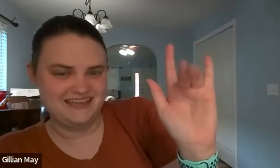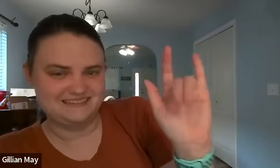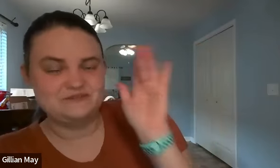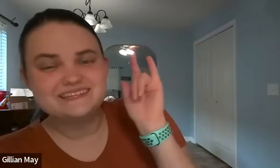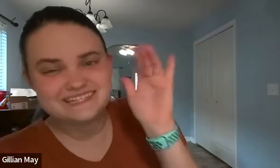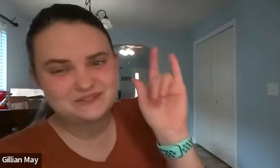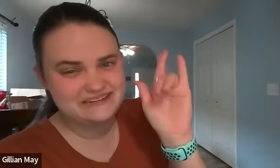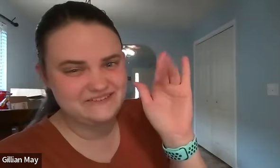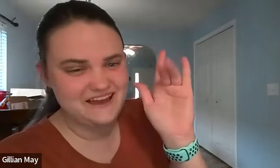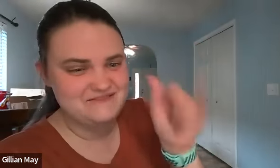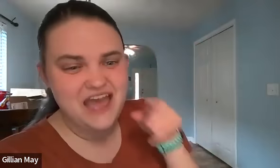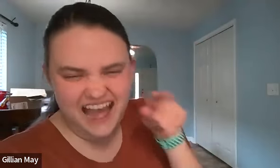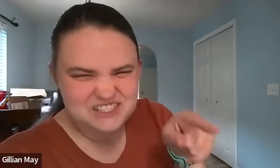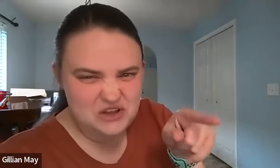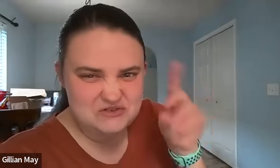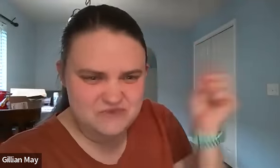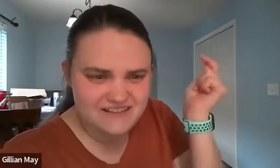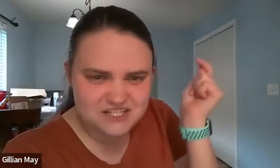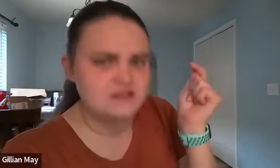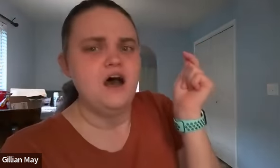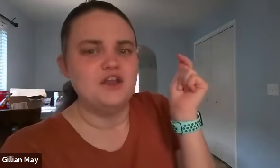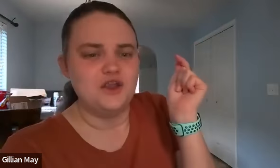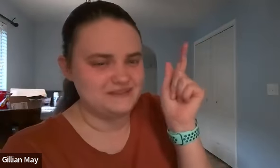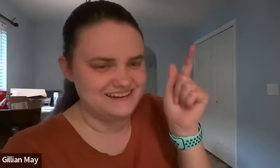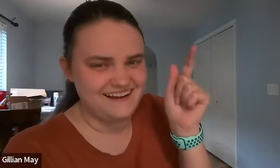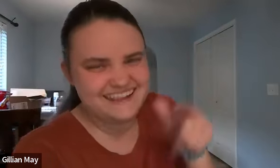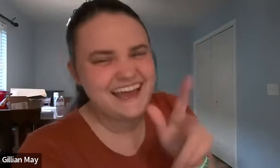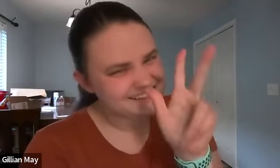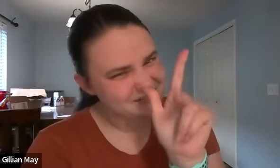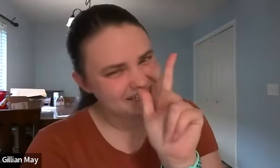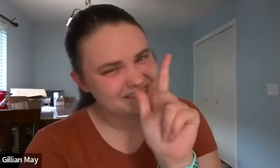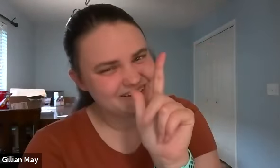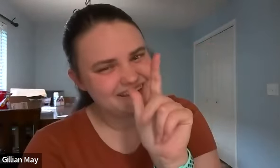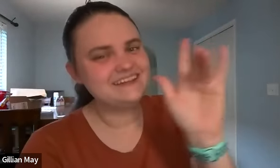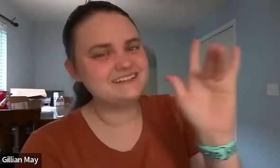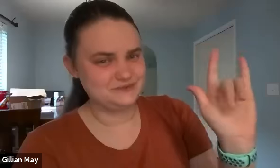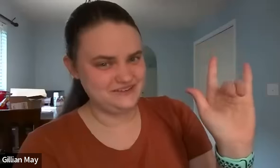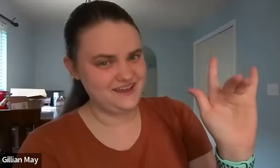Yes, so this is 25. I saw you realize you're like, no, it's not. Yeah, 23, 25.